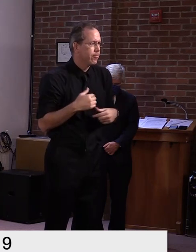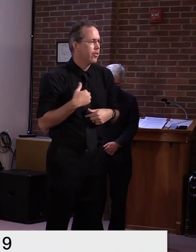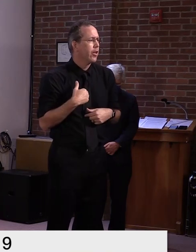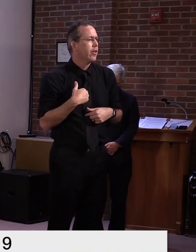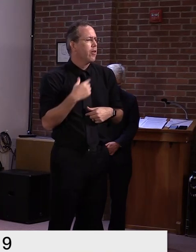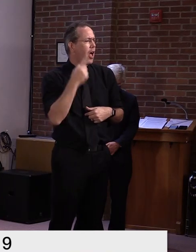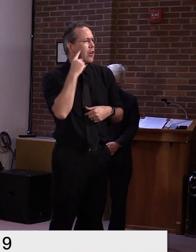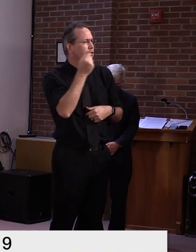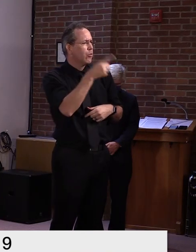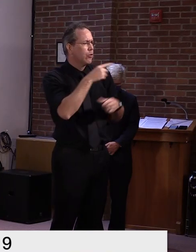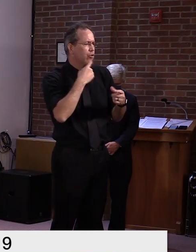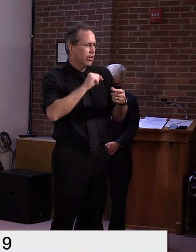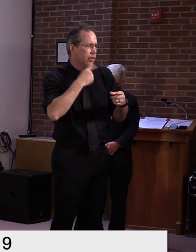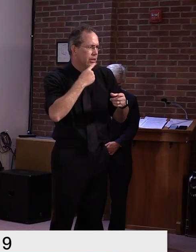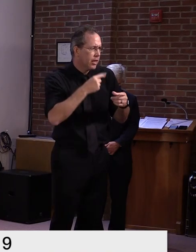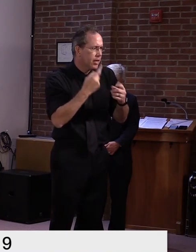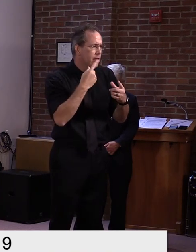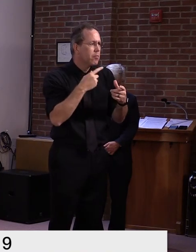Okay, thank you.